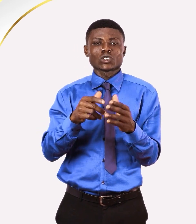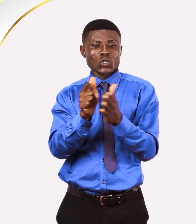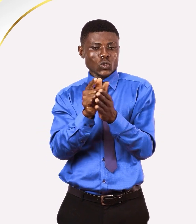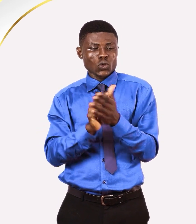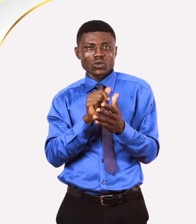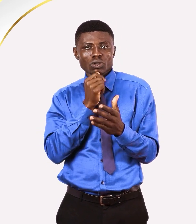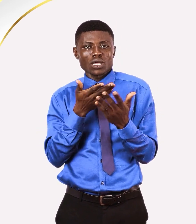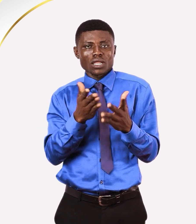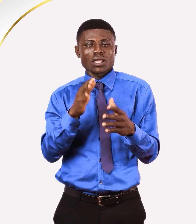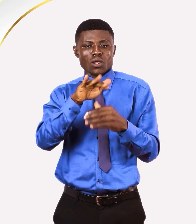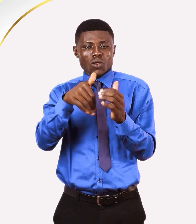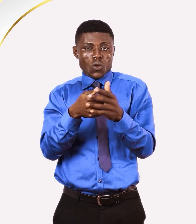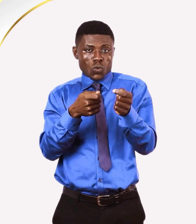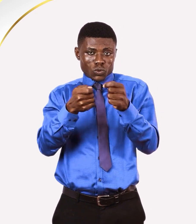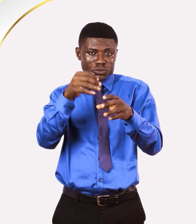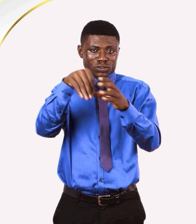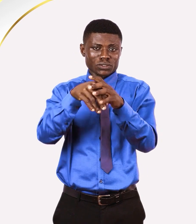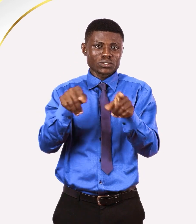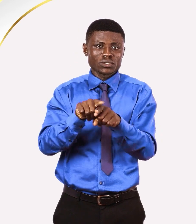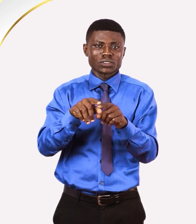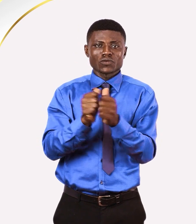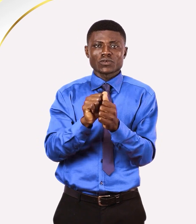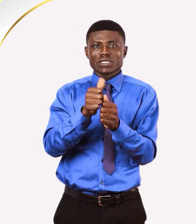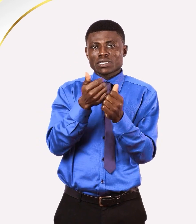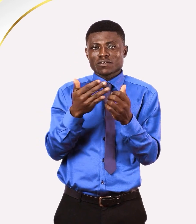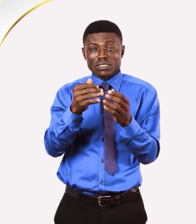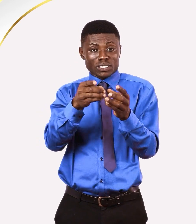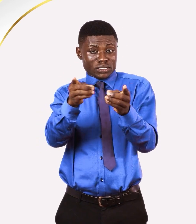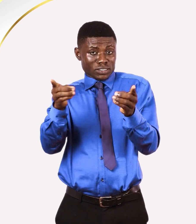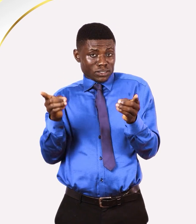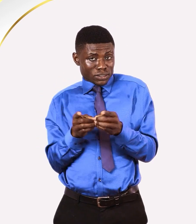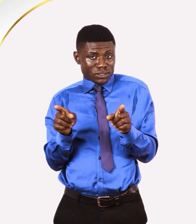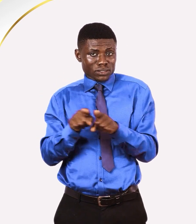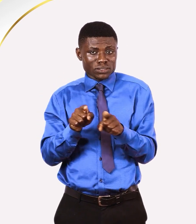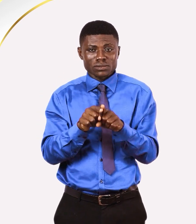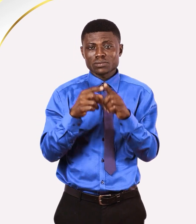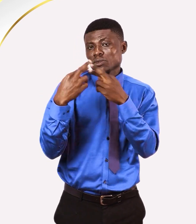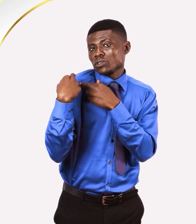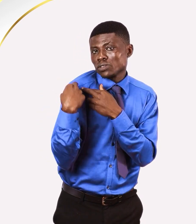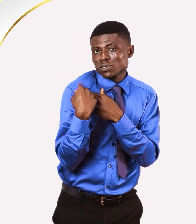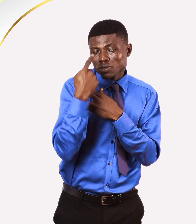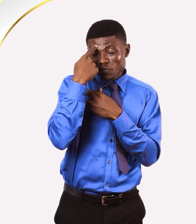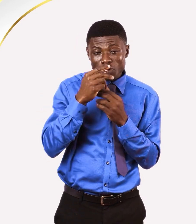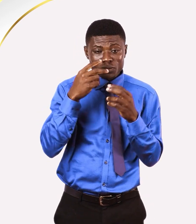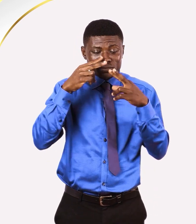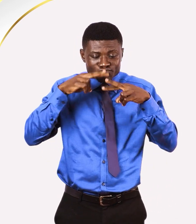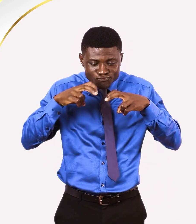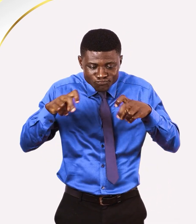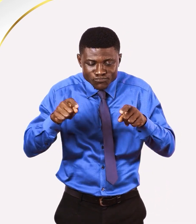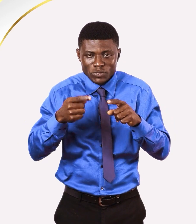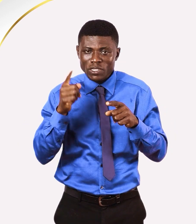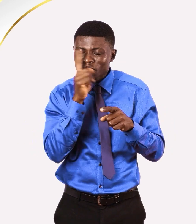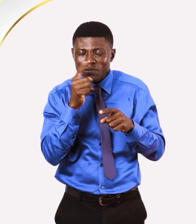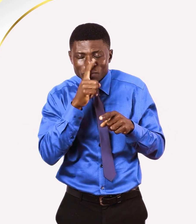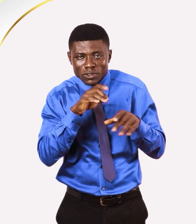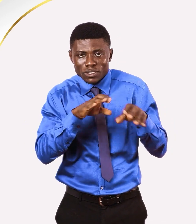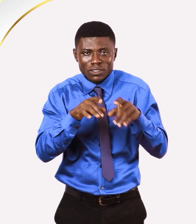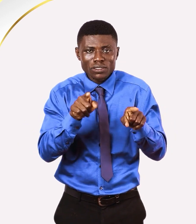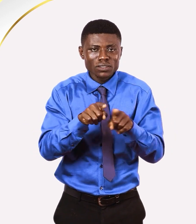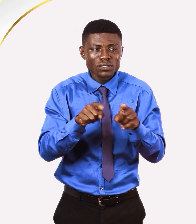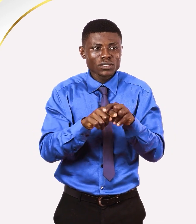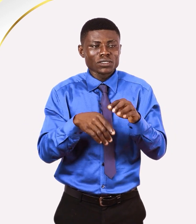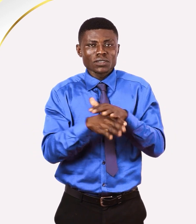anti-terrorism laws and their regulations. In addition, the department is responsible for investigating